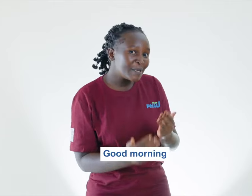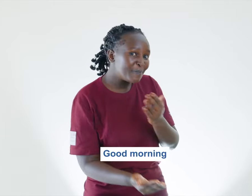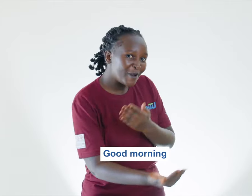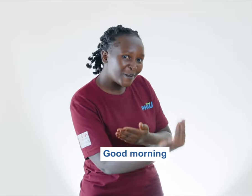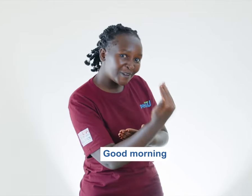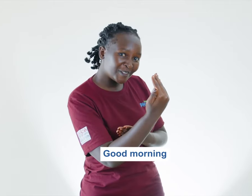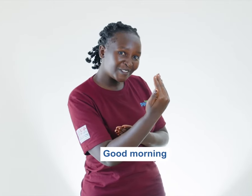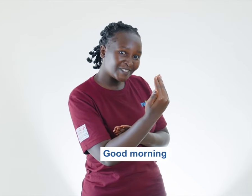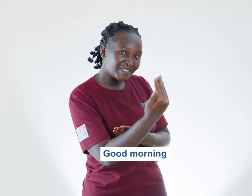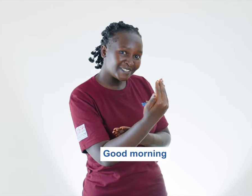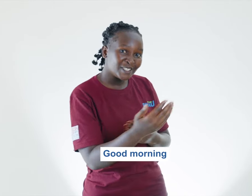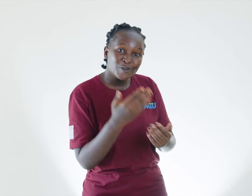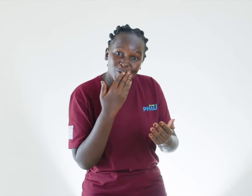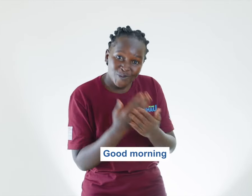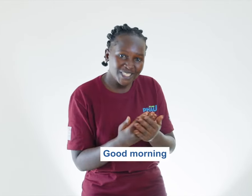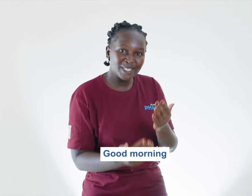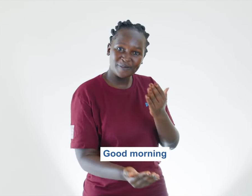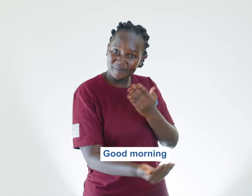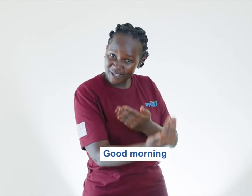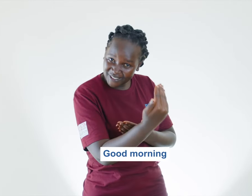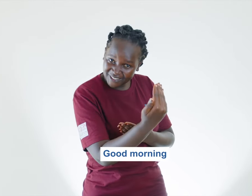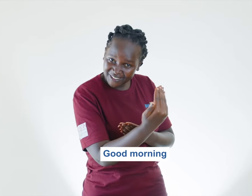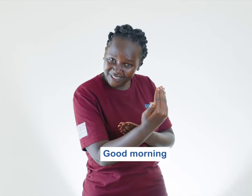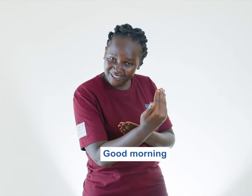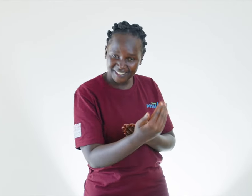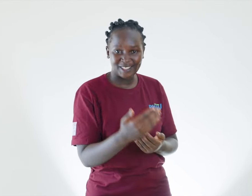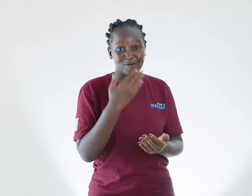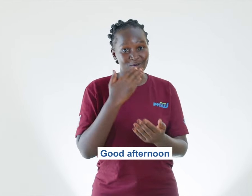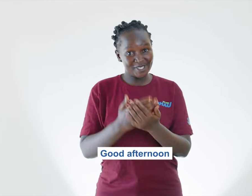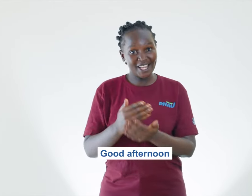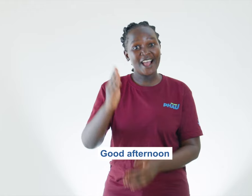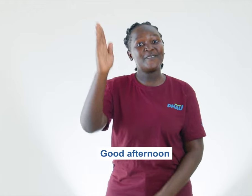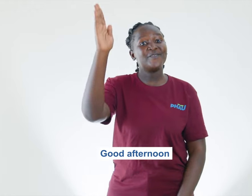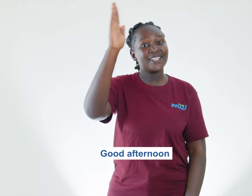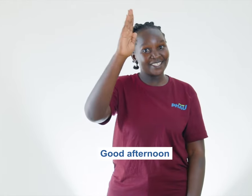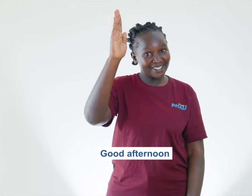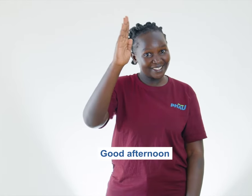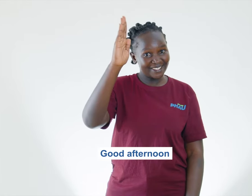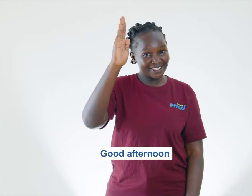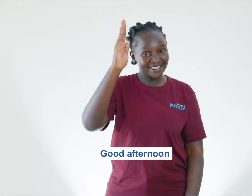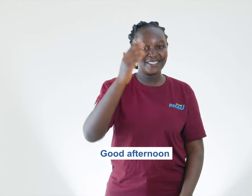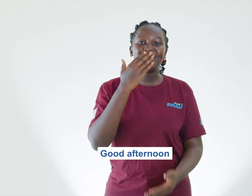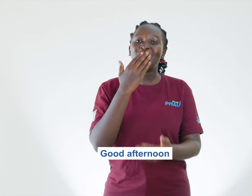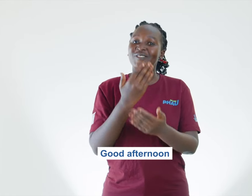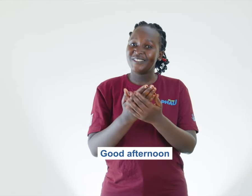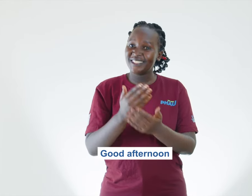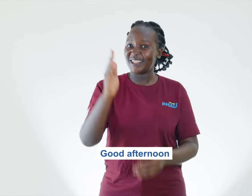Good morning, good morning, good afternoon, good